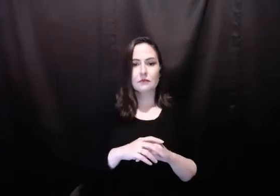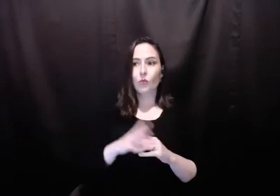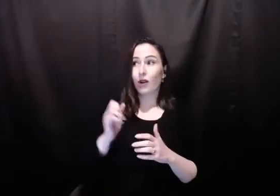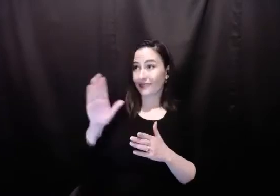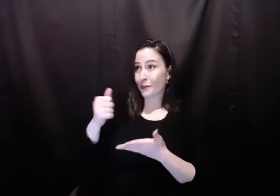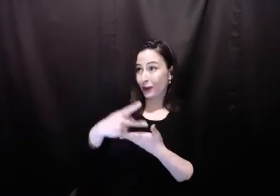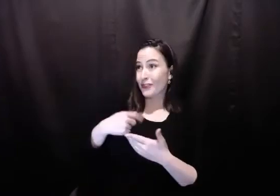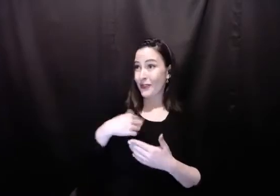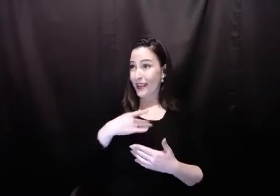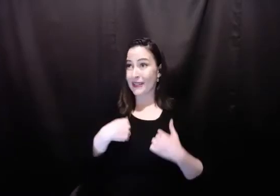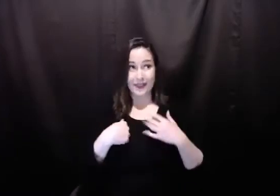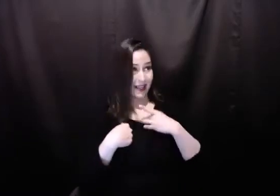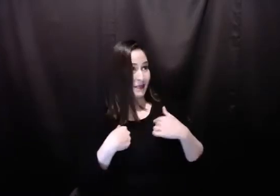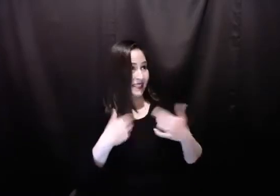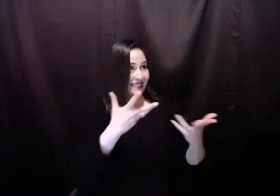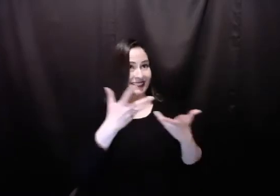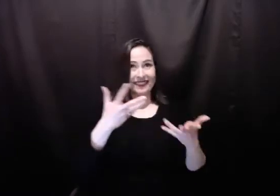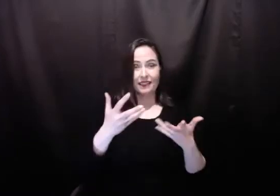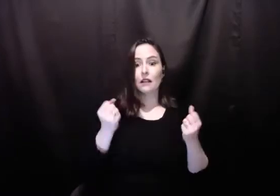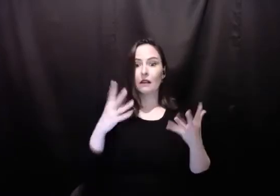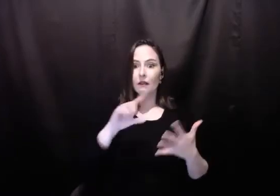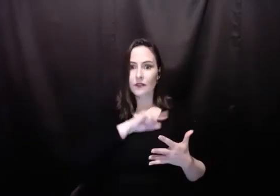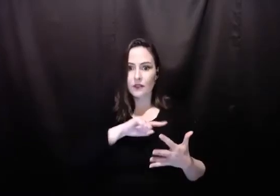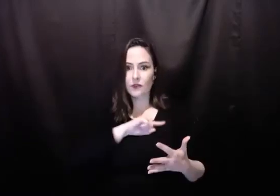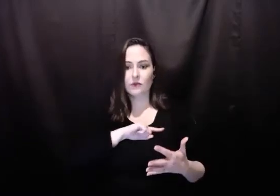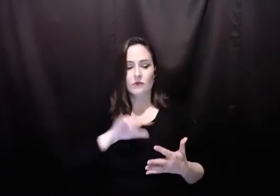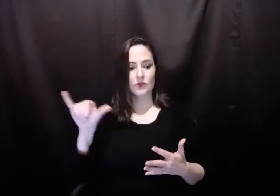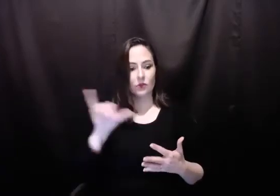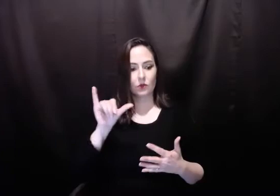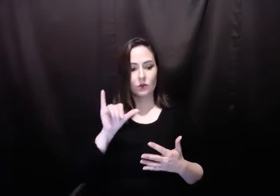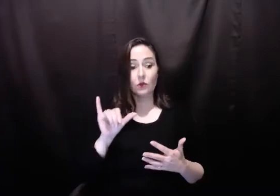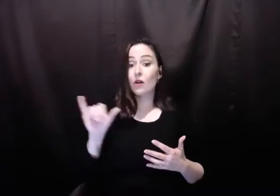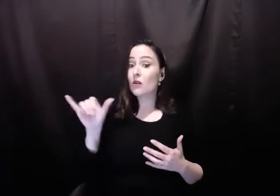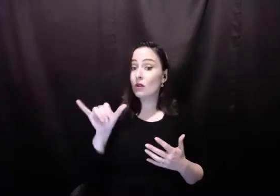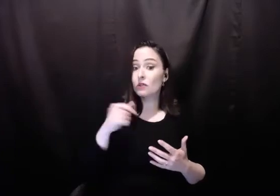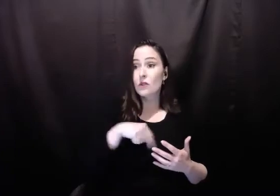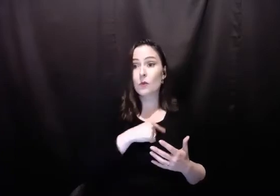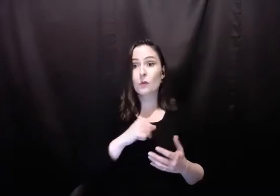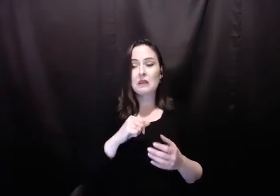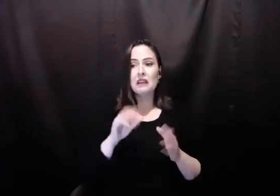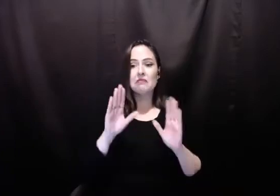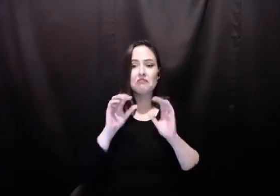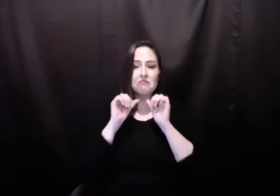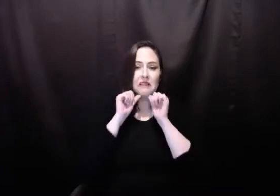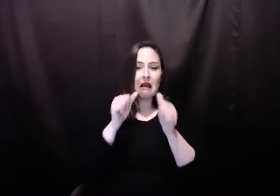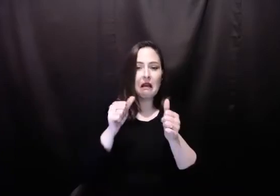Oftentimes we deny abuse. We'll say, "Oh, you know what? That's okay. Oh, no, that really didn't hurt my feelings. No, you're okay.